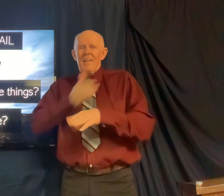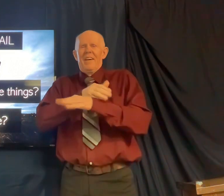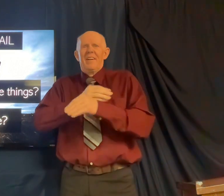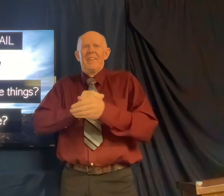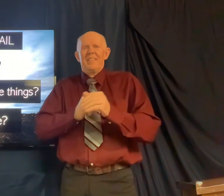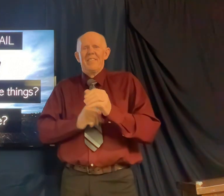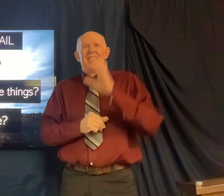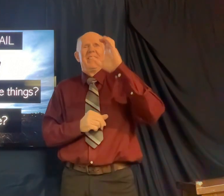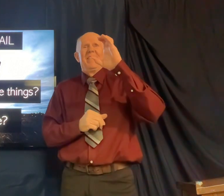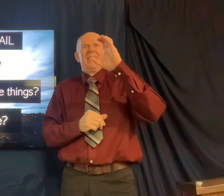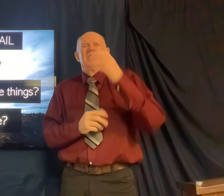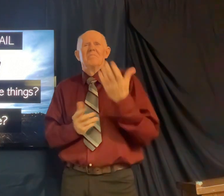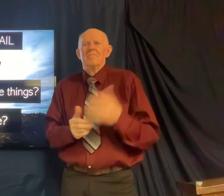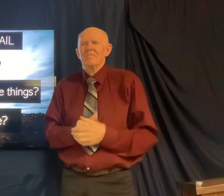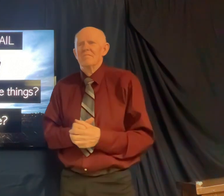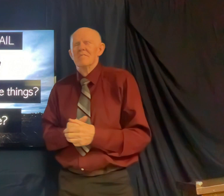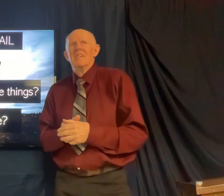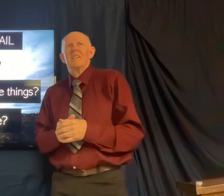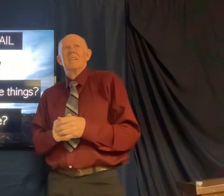study. And it improves. Maybe they get a C.